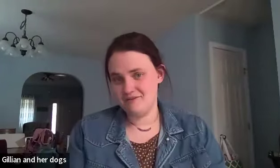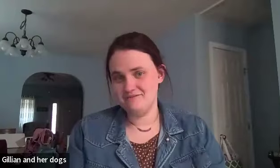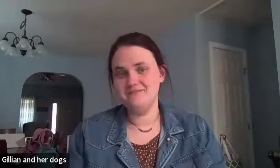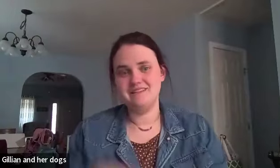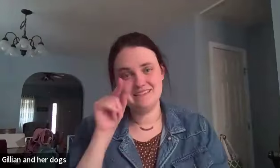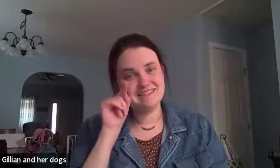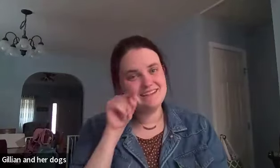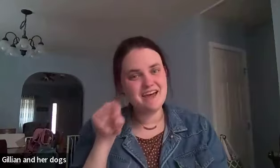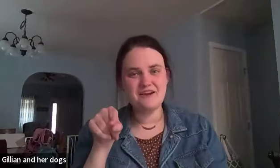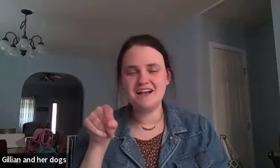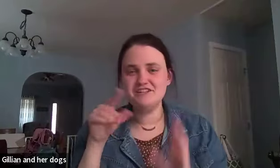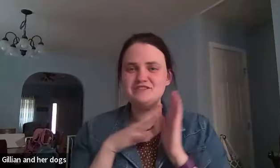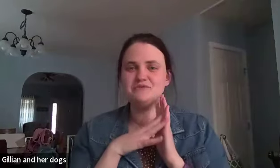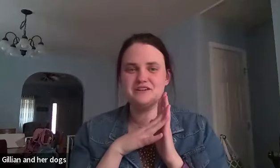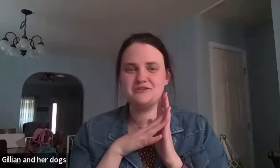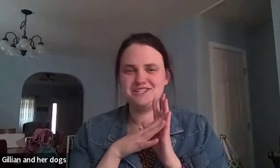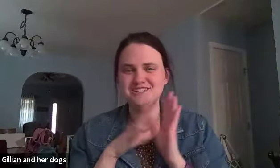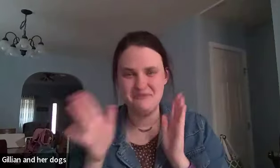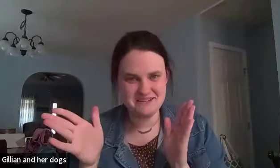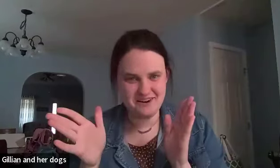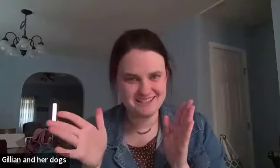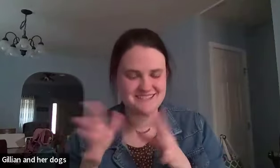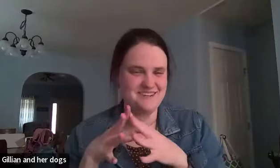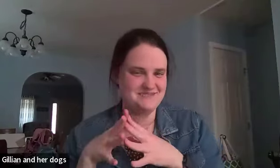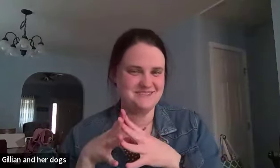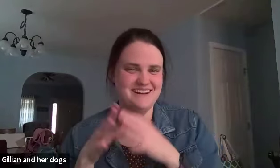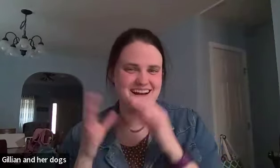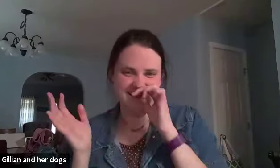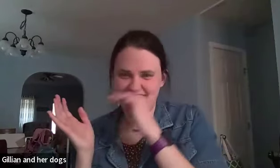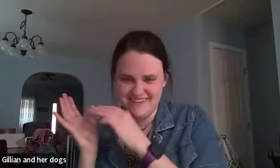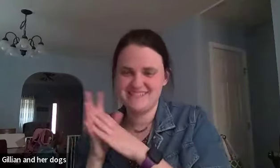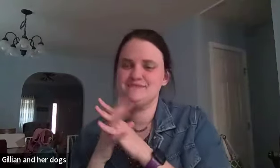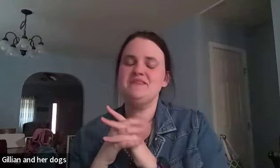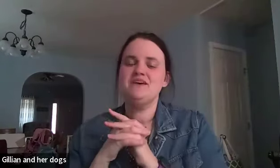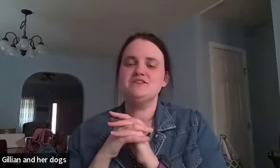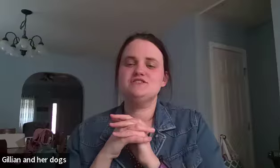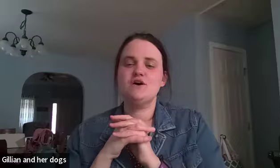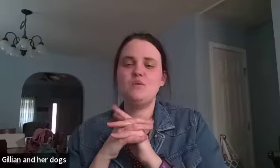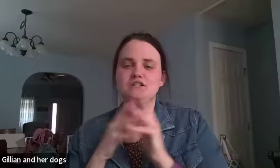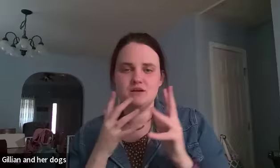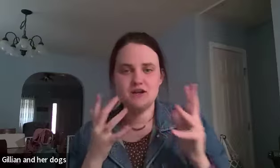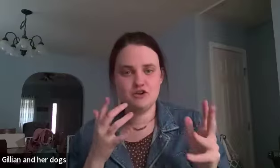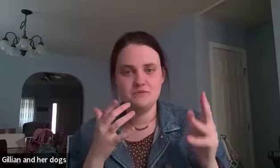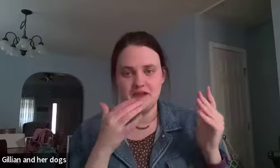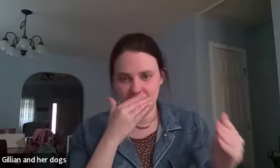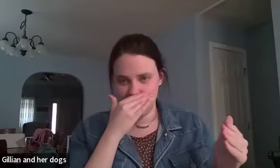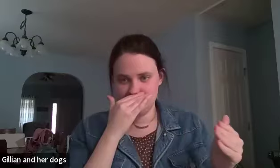So this is actually, this is a really good question. No one's ever asked this question before, and I love this. So when talk about a group of animals,